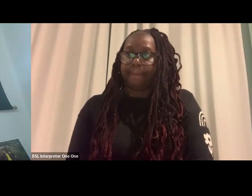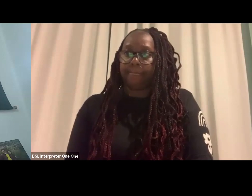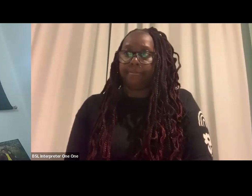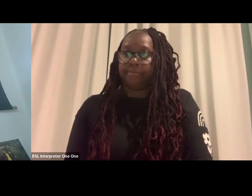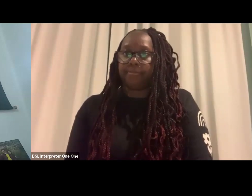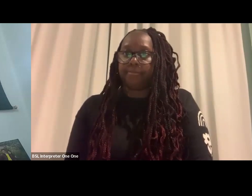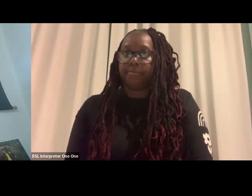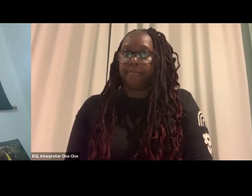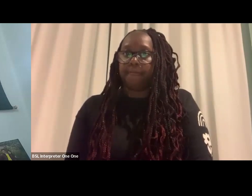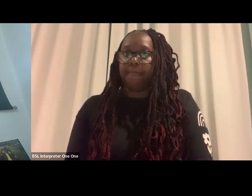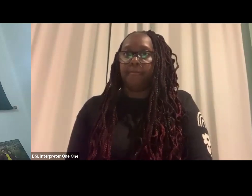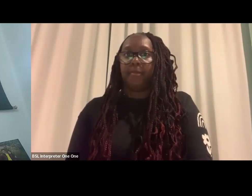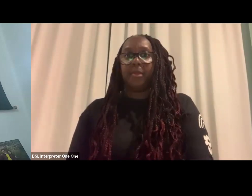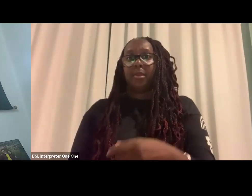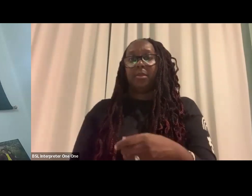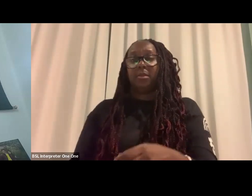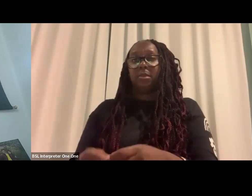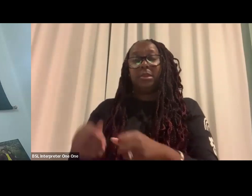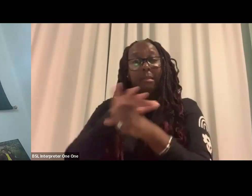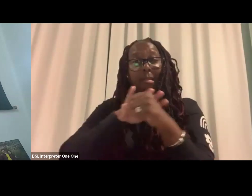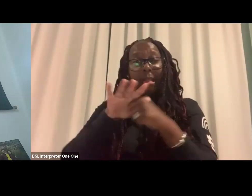it with these 9 domains, it has